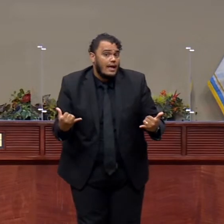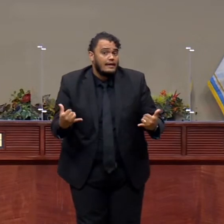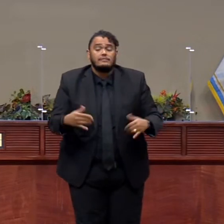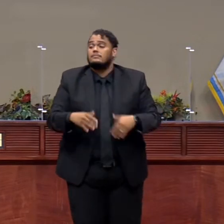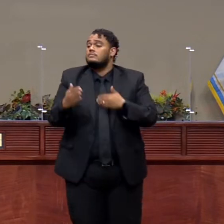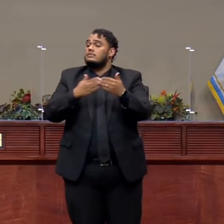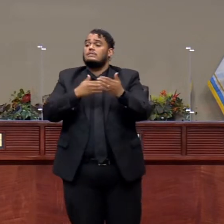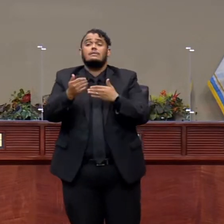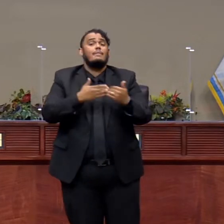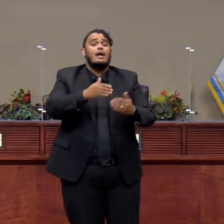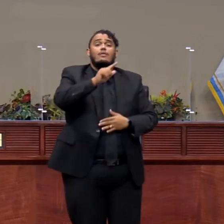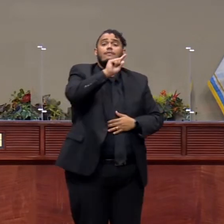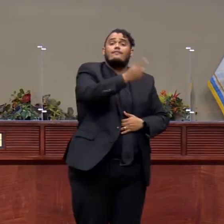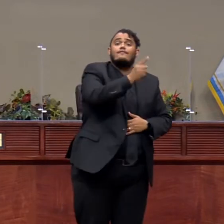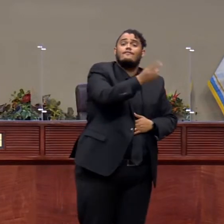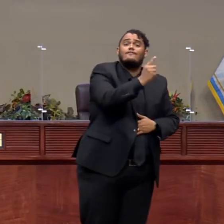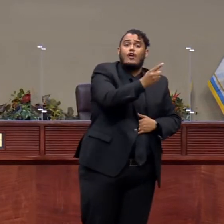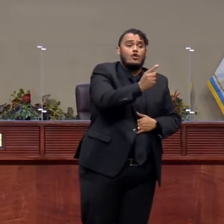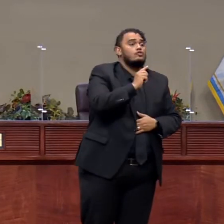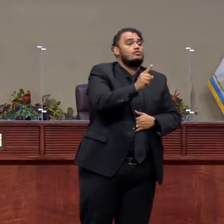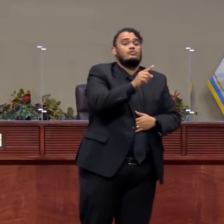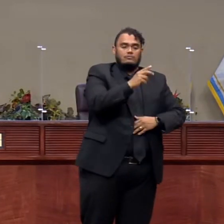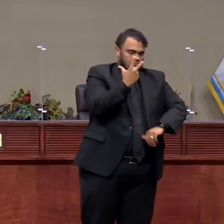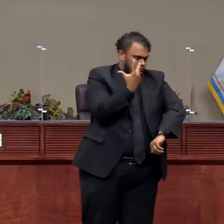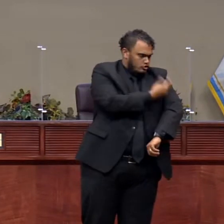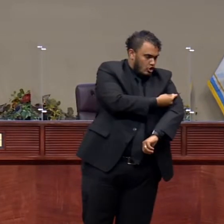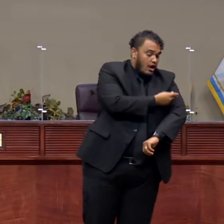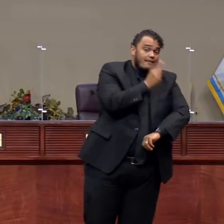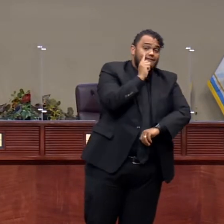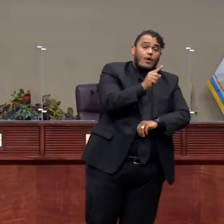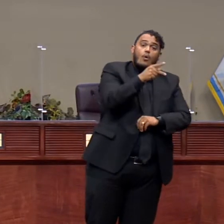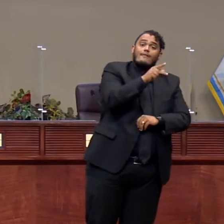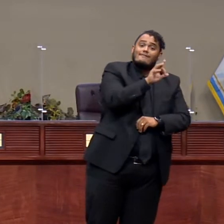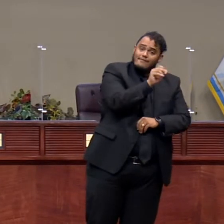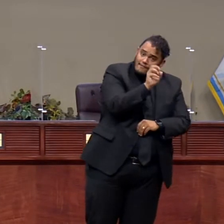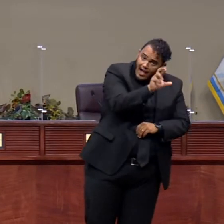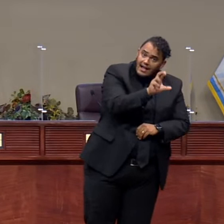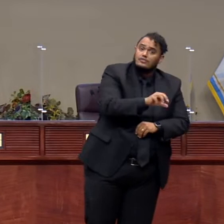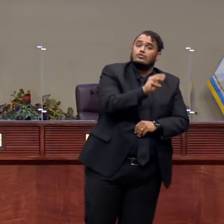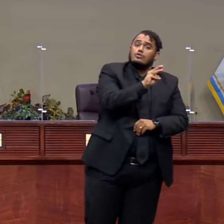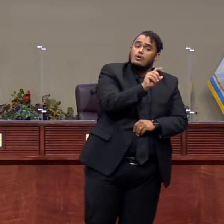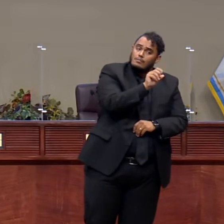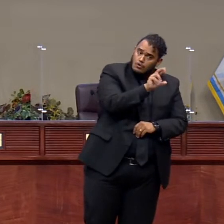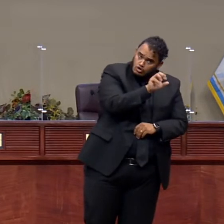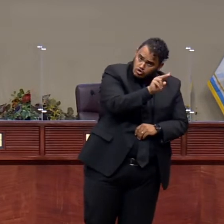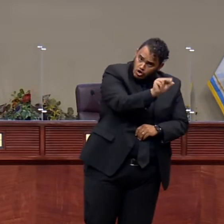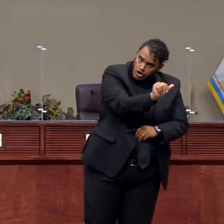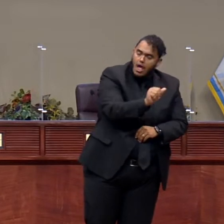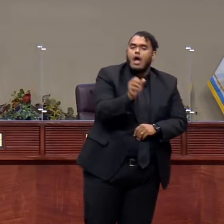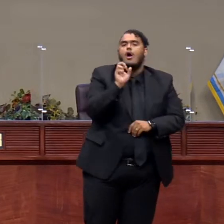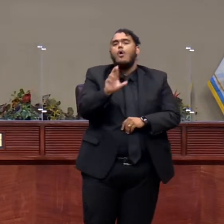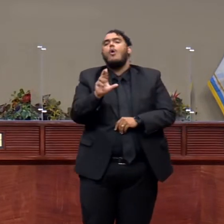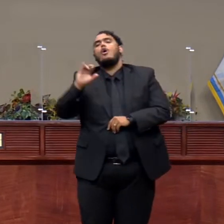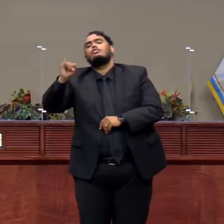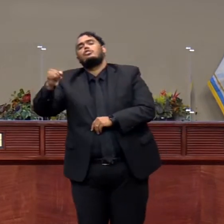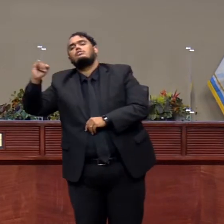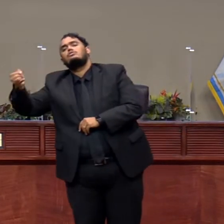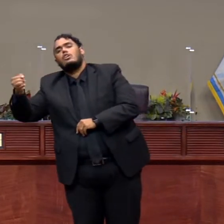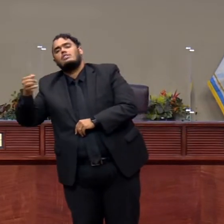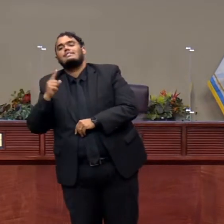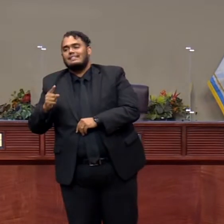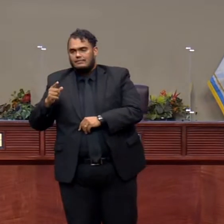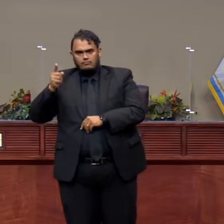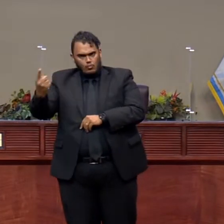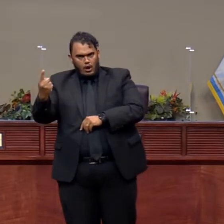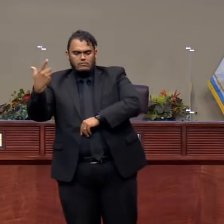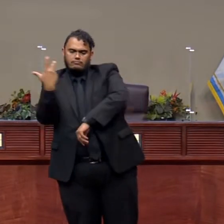or Moderna, or a single dose of the Johnson & Johnson vaccine, or by submitting an accommodation